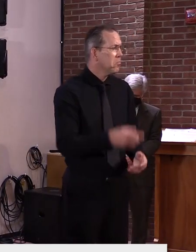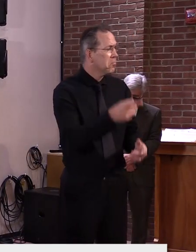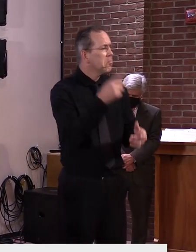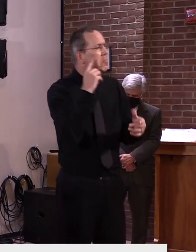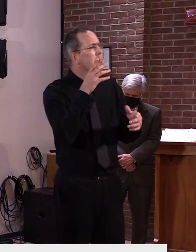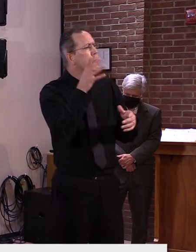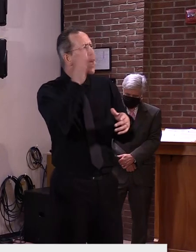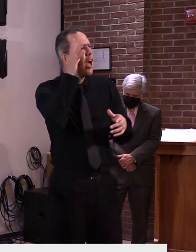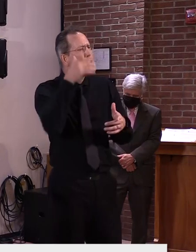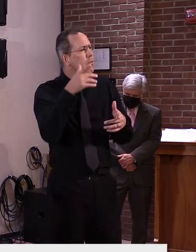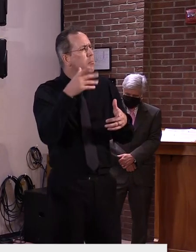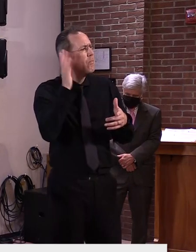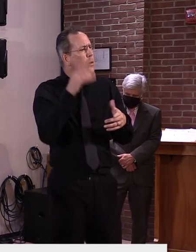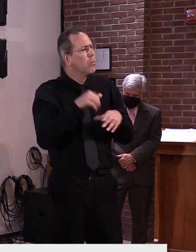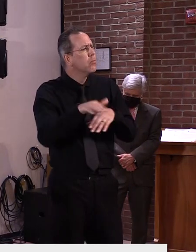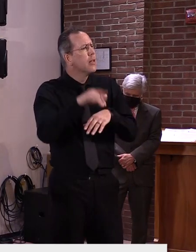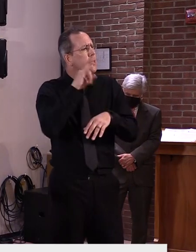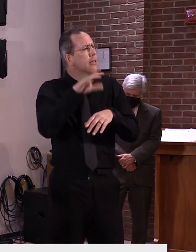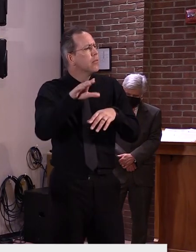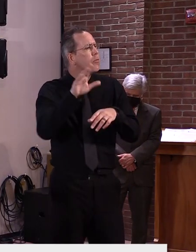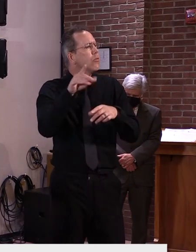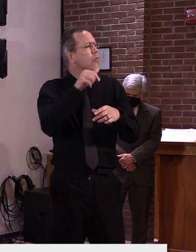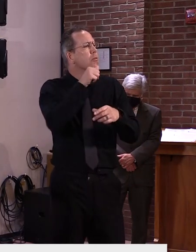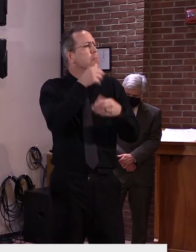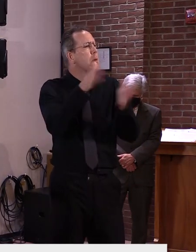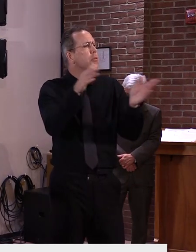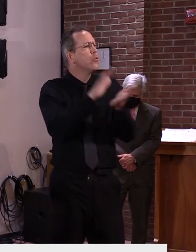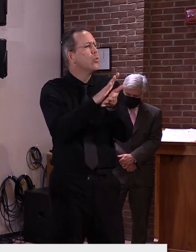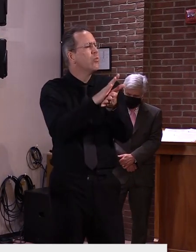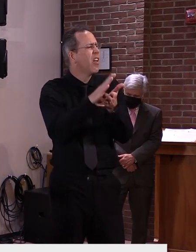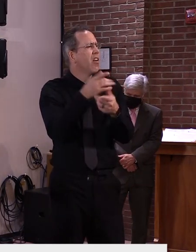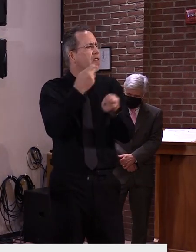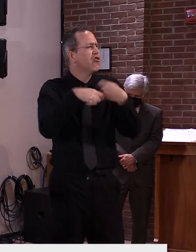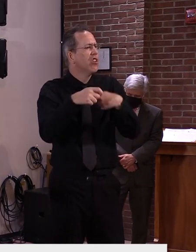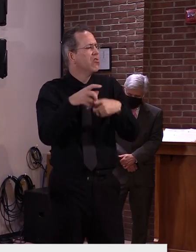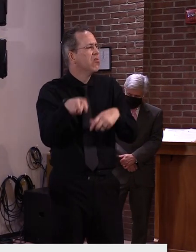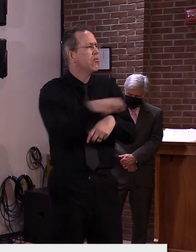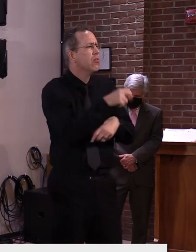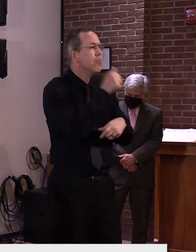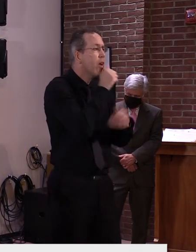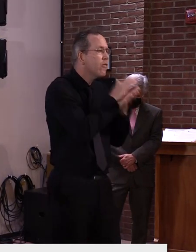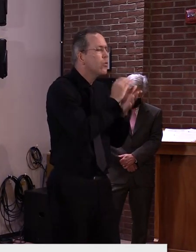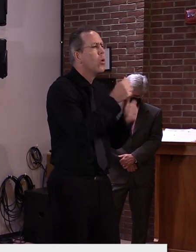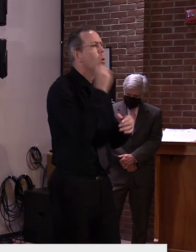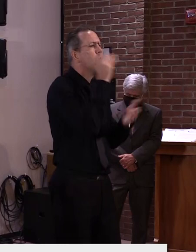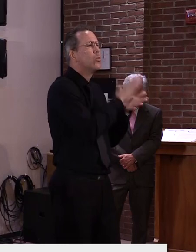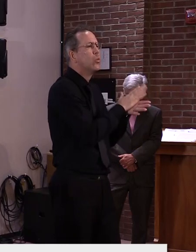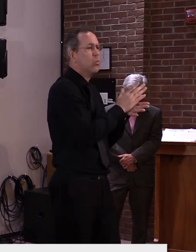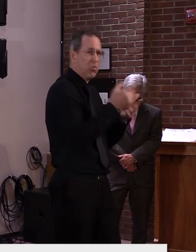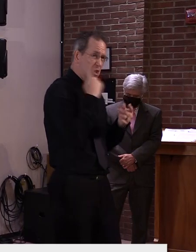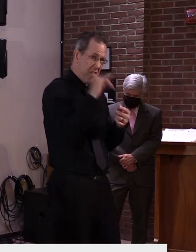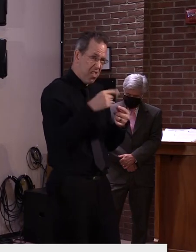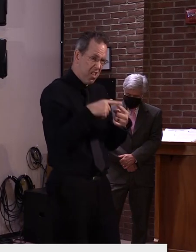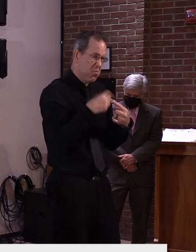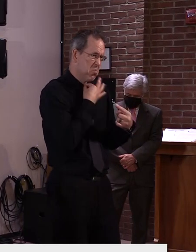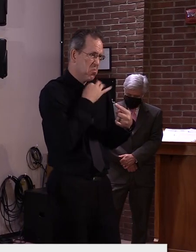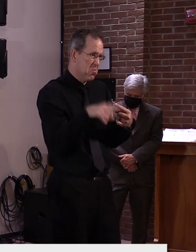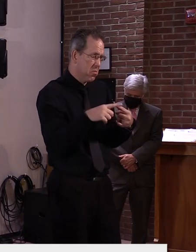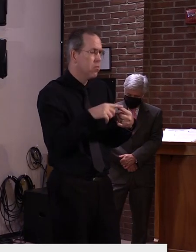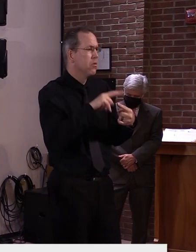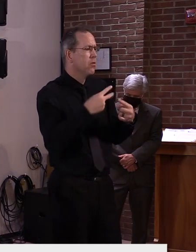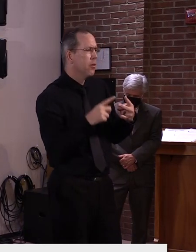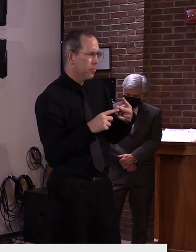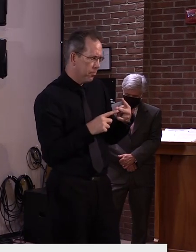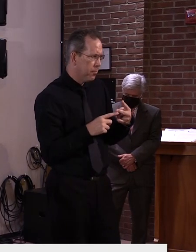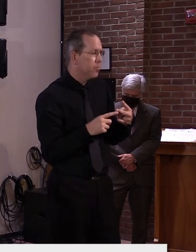Hi, Gabe. Yes, we have seen an increase in homeschooling applications. It's too early to tell